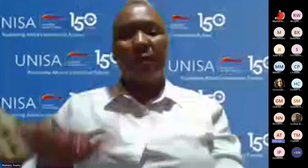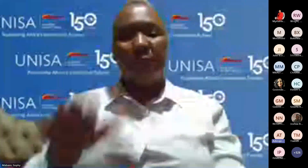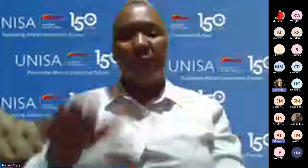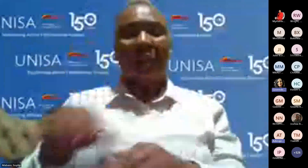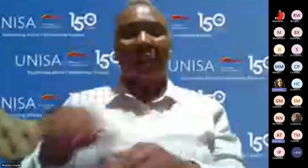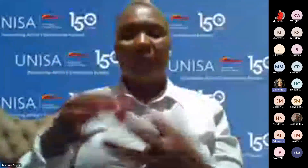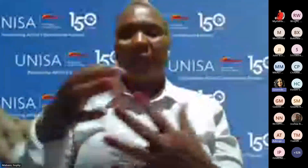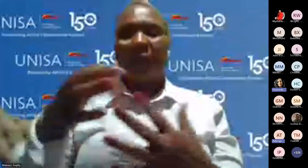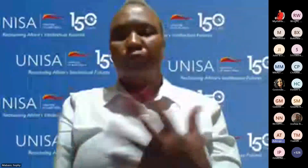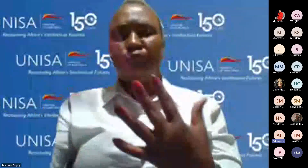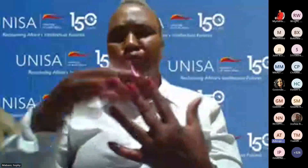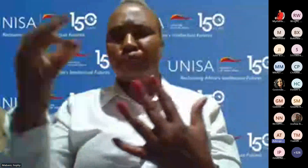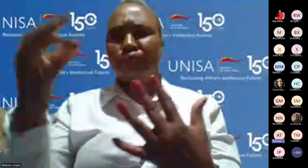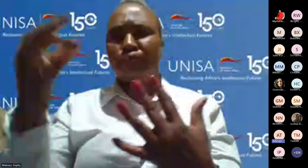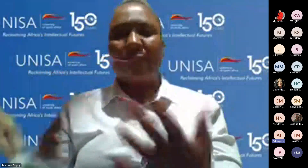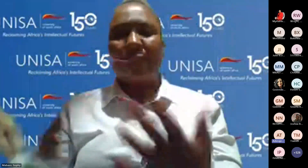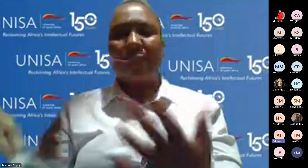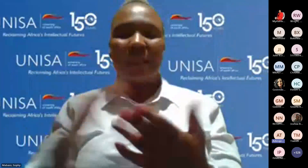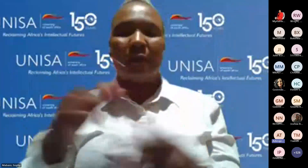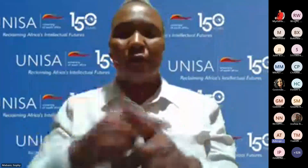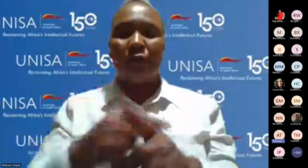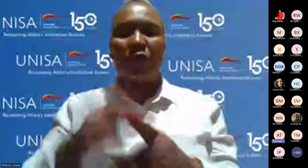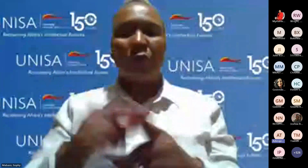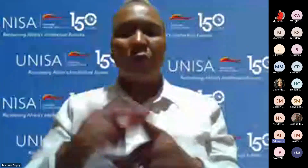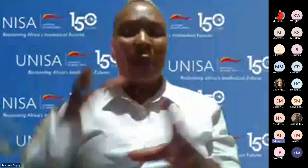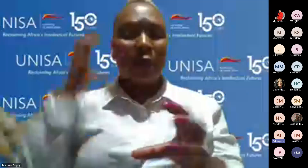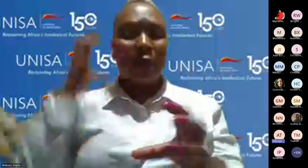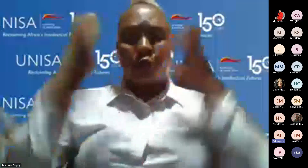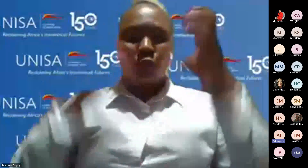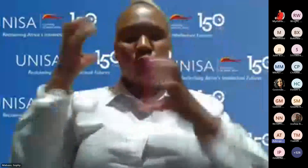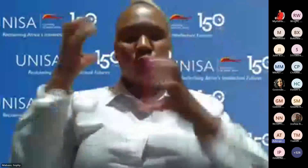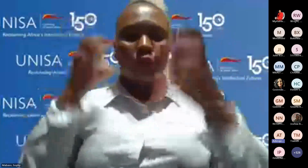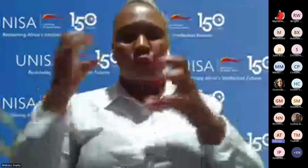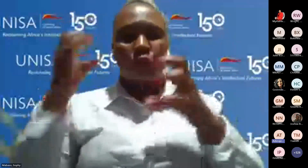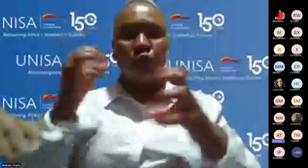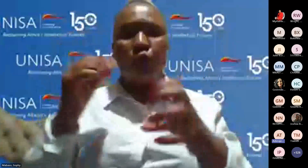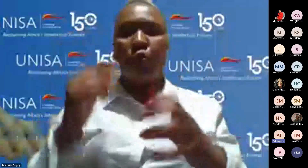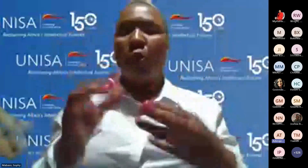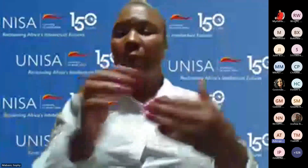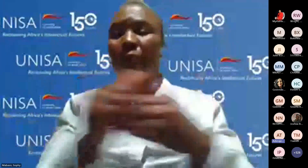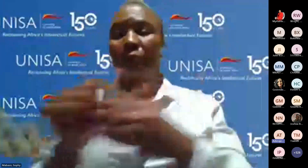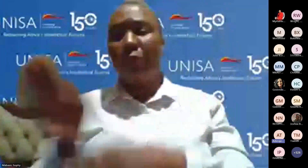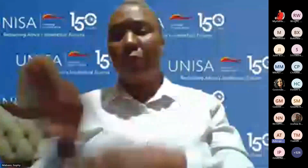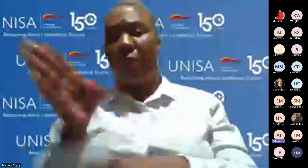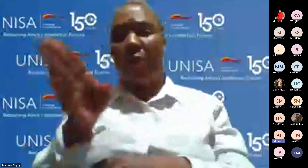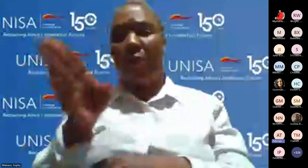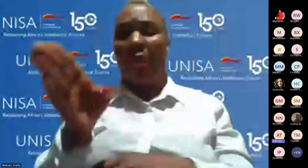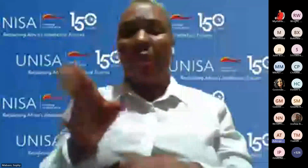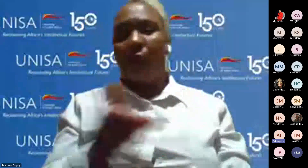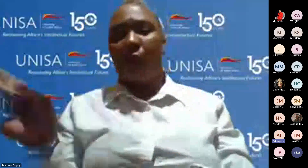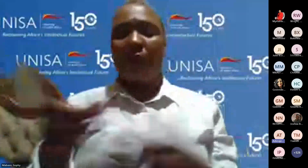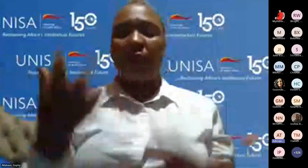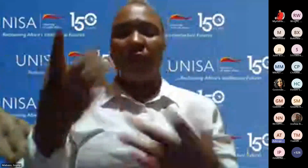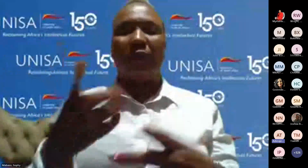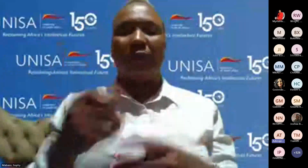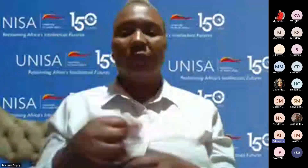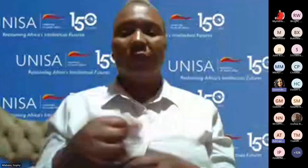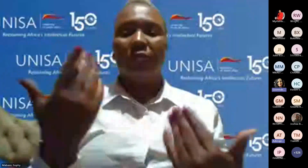eliminating some of the terms that may confuse you or mislead you will maximize your answering